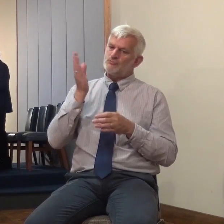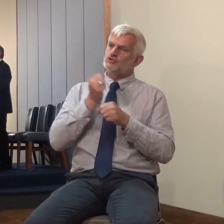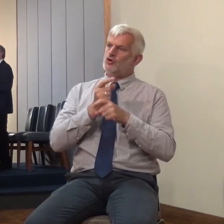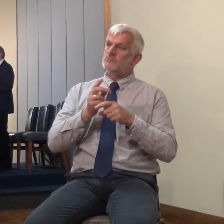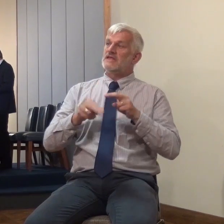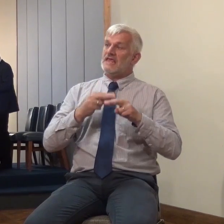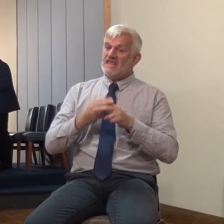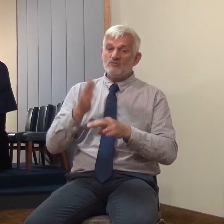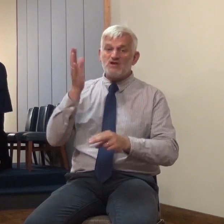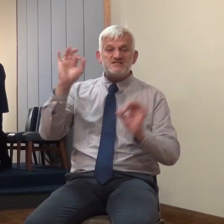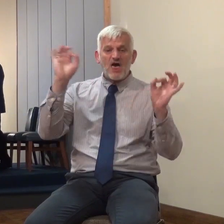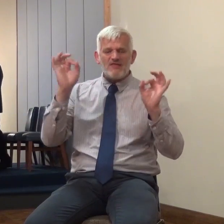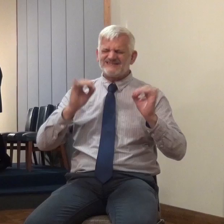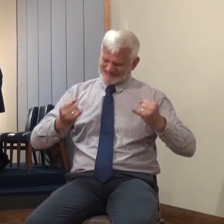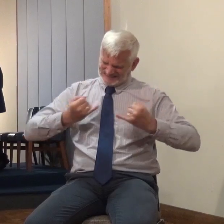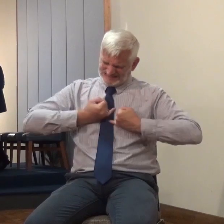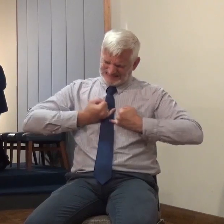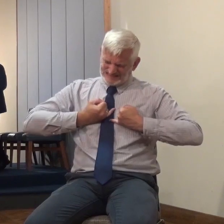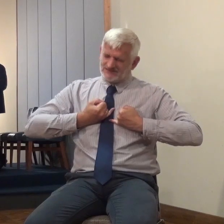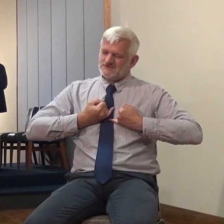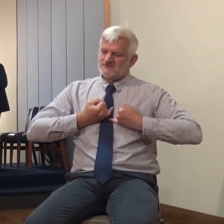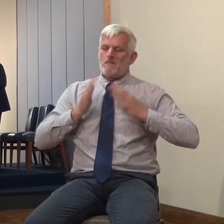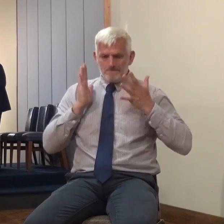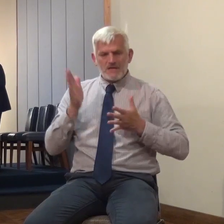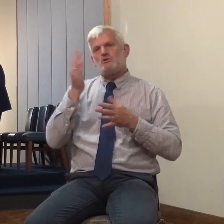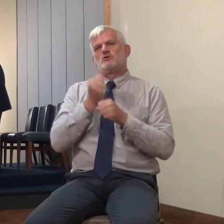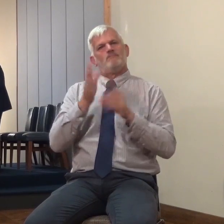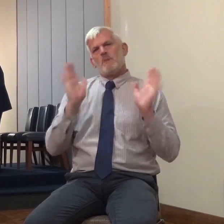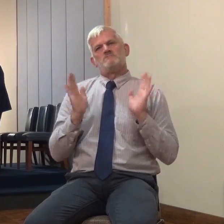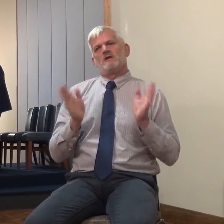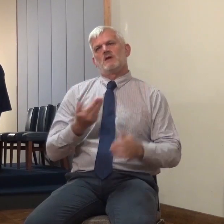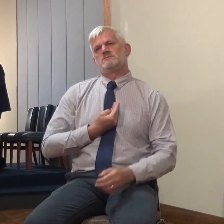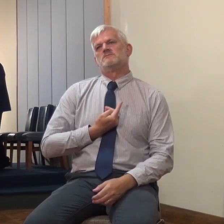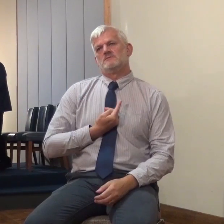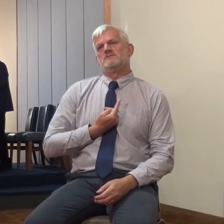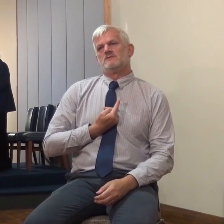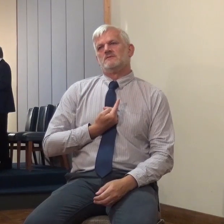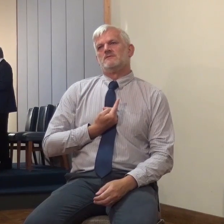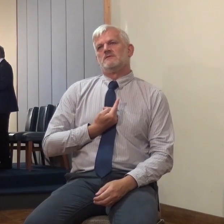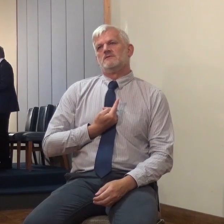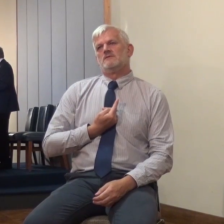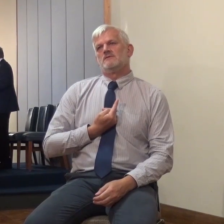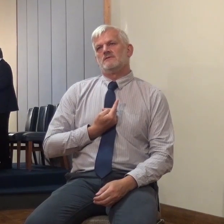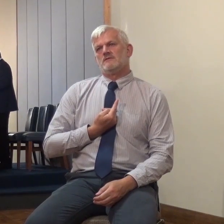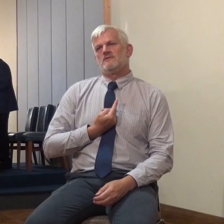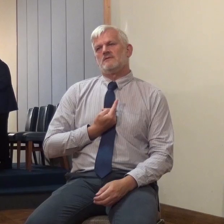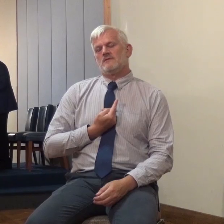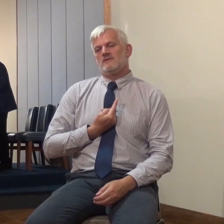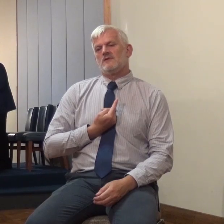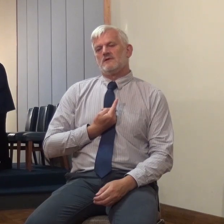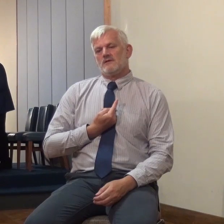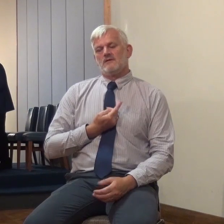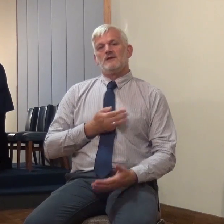is unto me if I preach not the gospel." That is what the gospel work meant